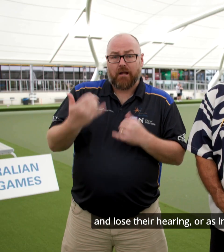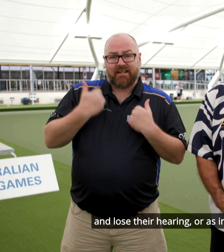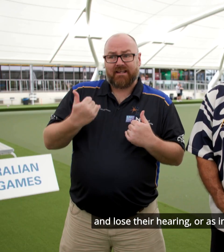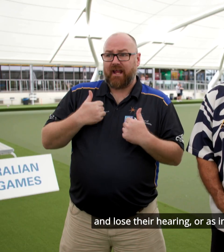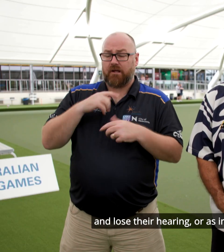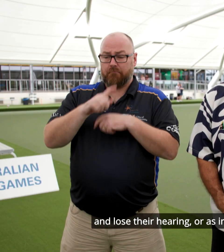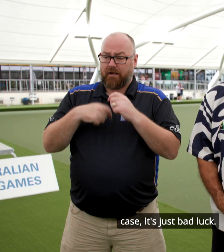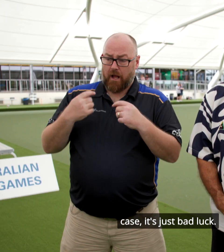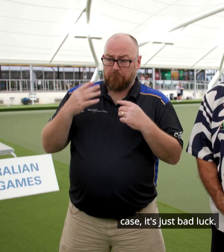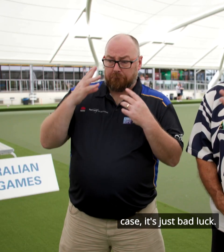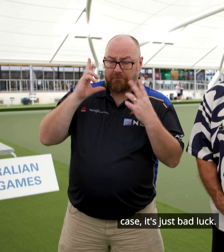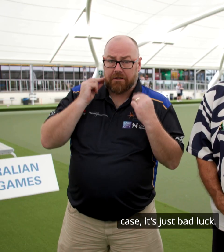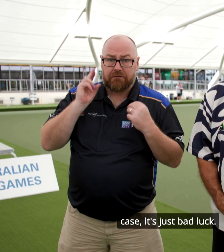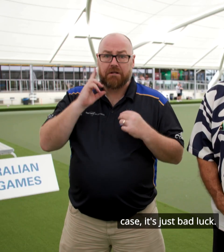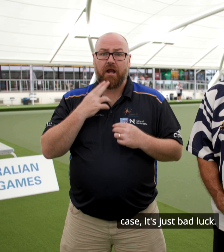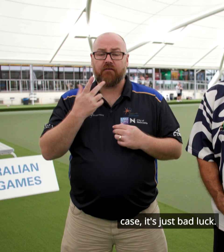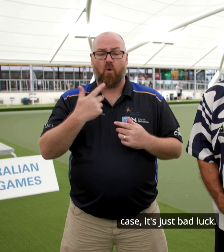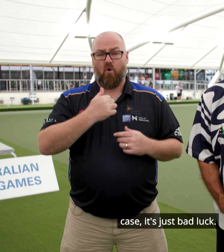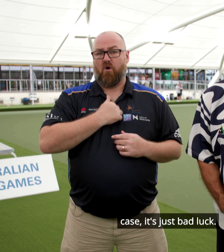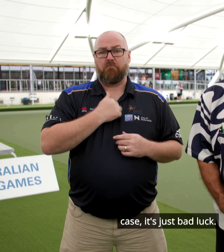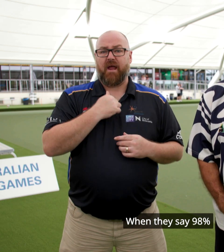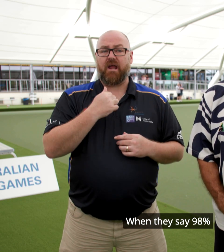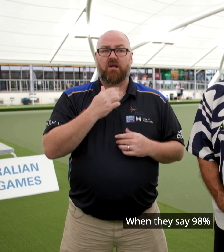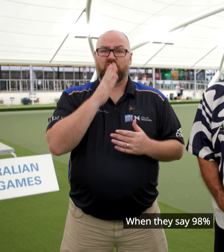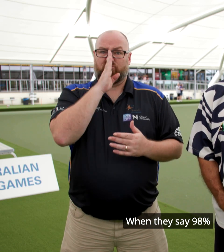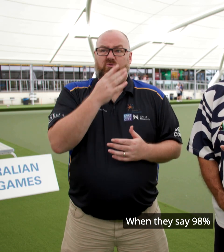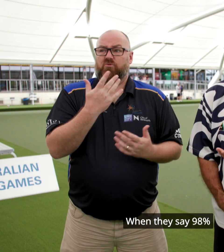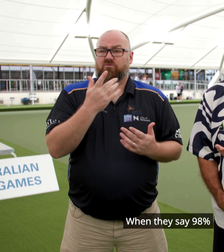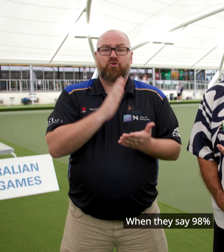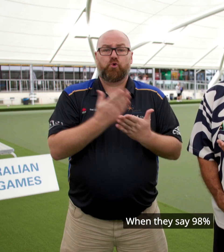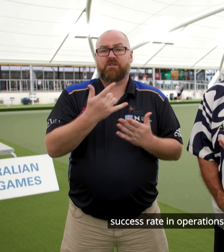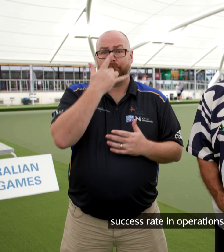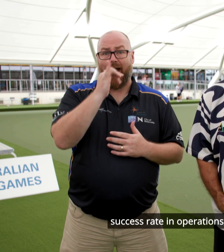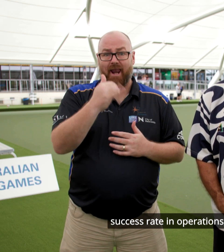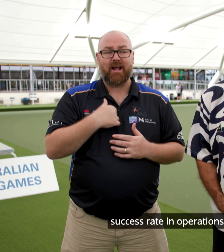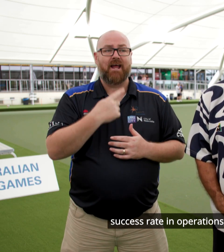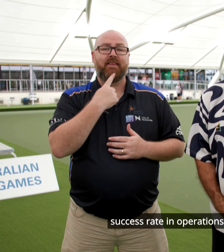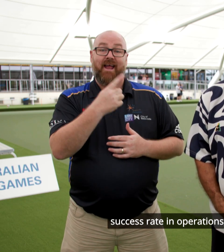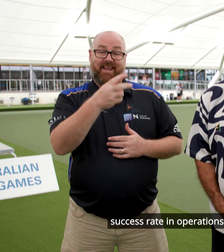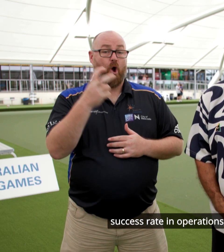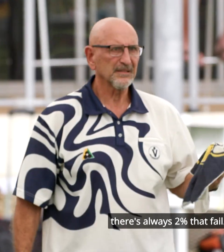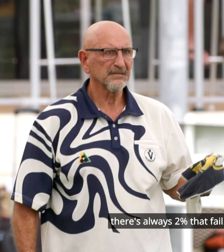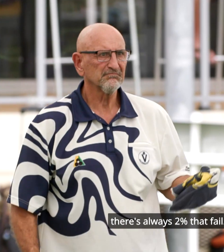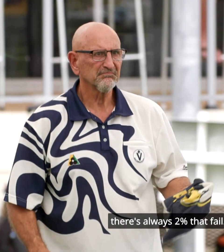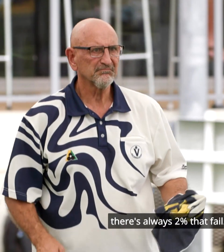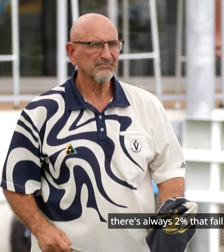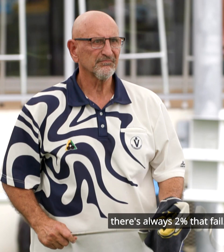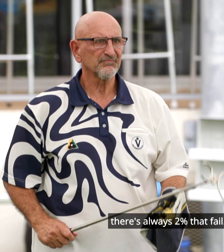or as in my case, it's just bad luck. When they say 98% success rate in operations, there's always 2